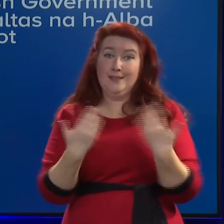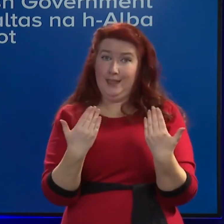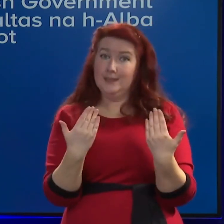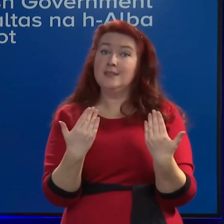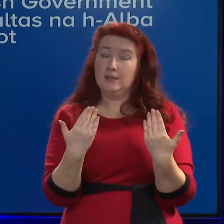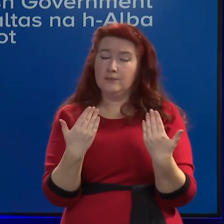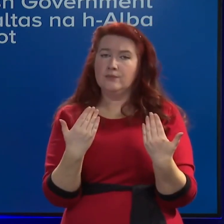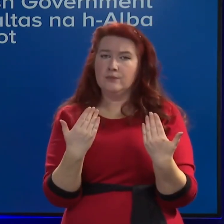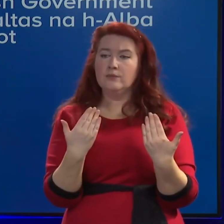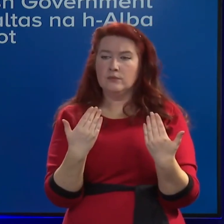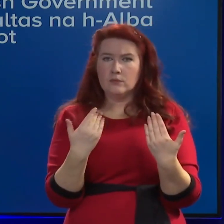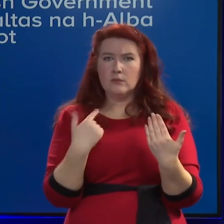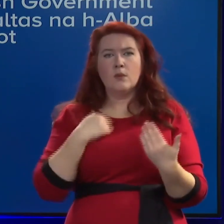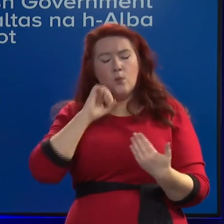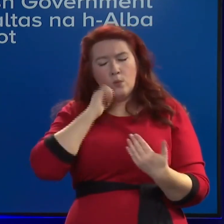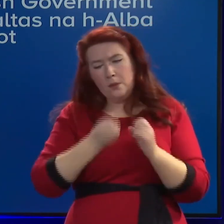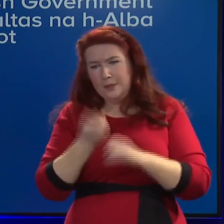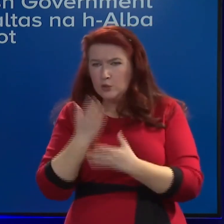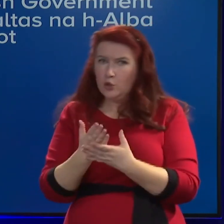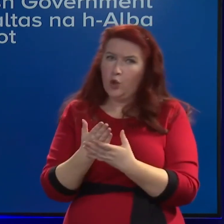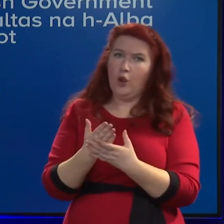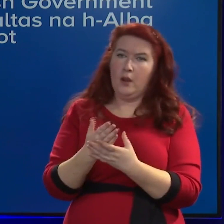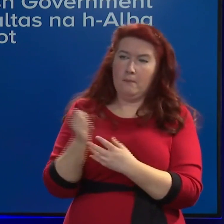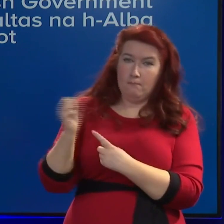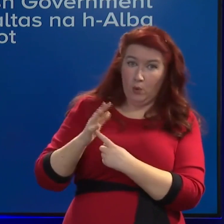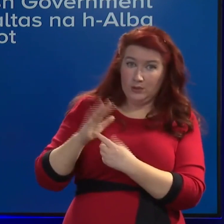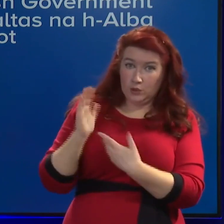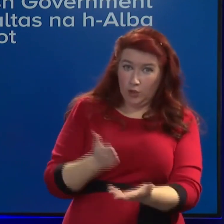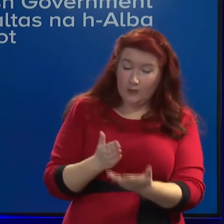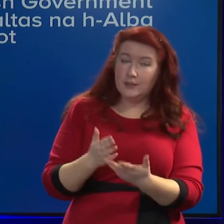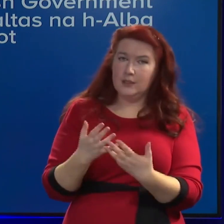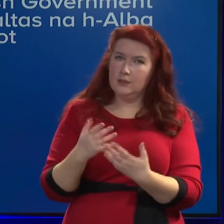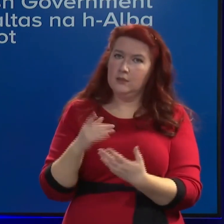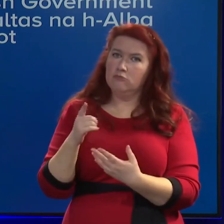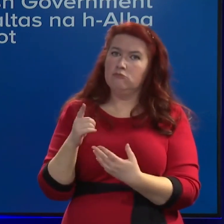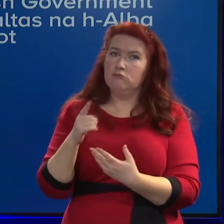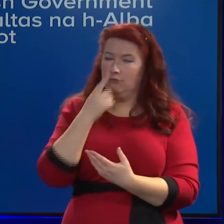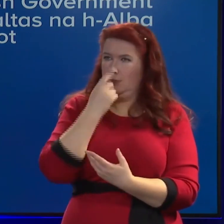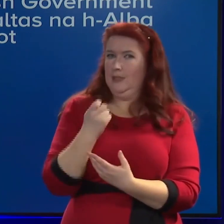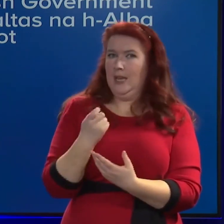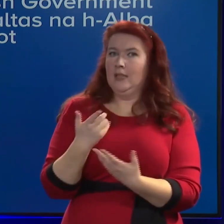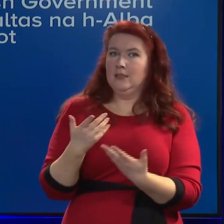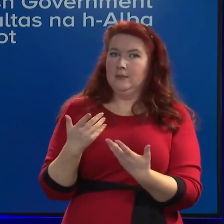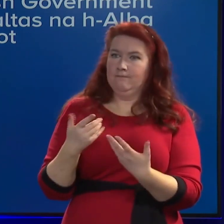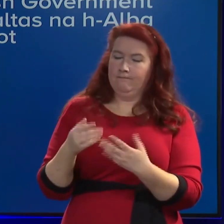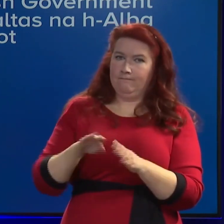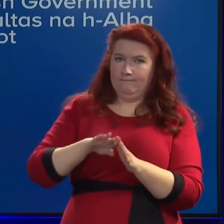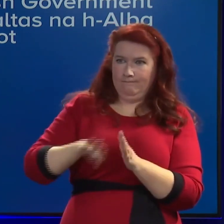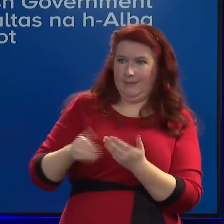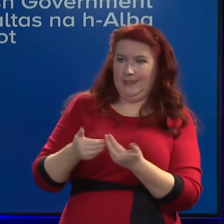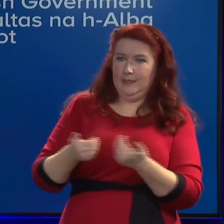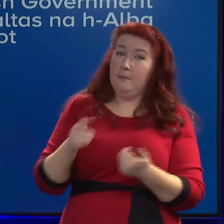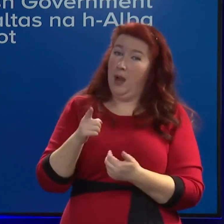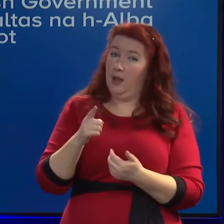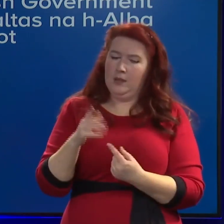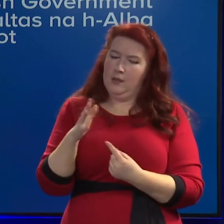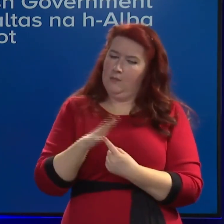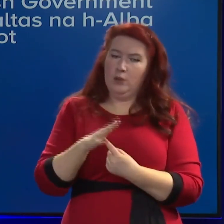careful exemptions for critical services, but we believe this to be essential at this moment to help slow